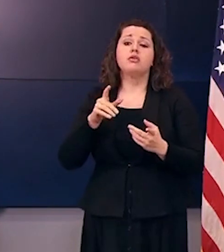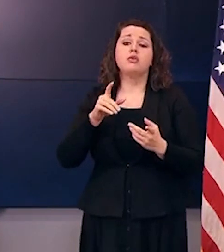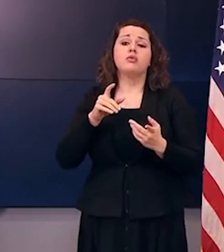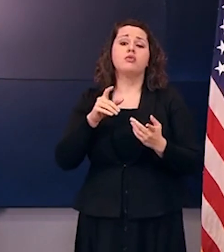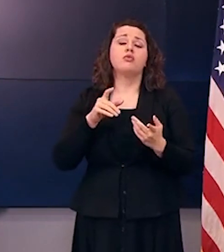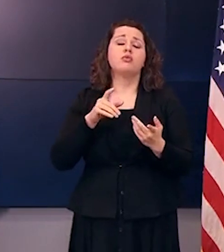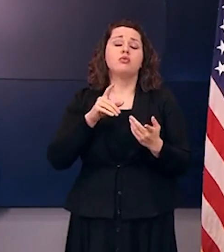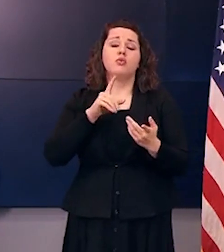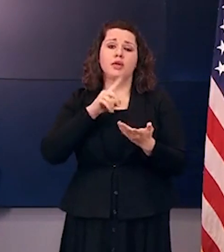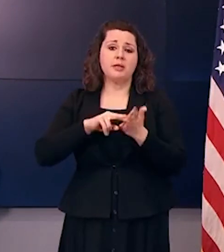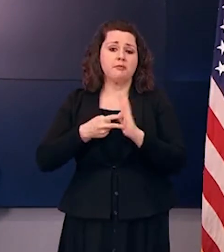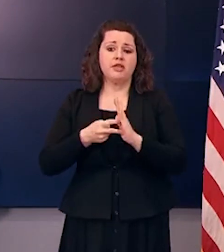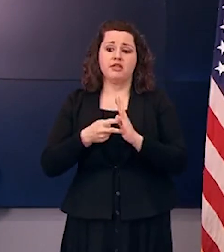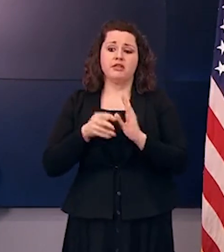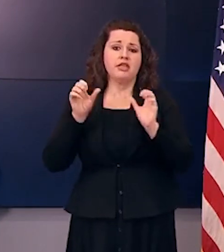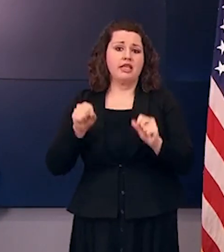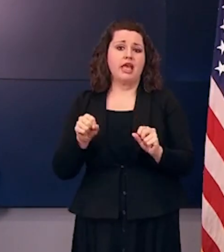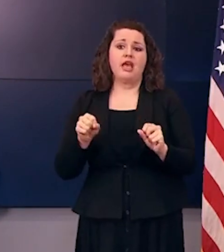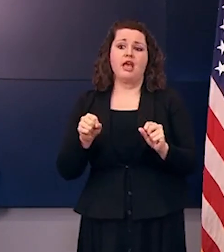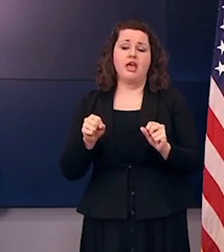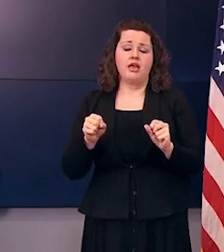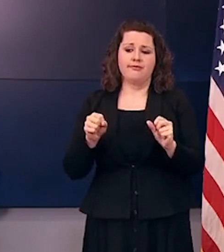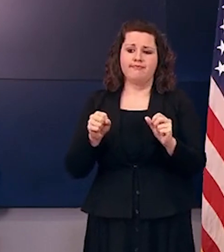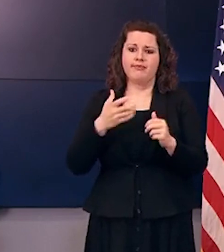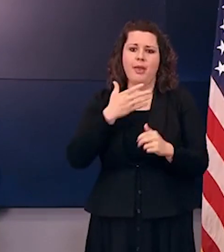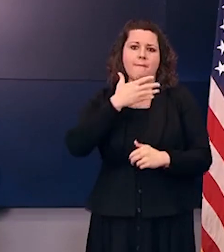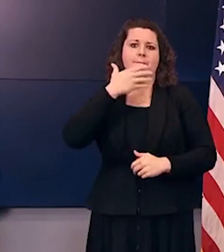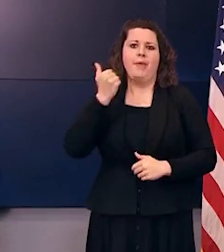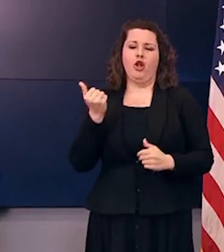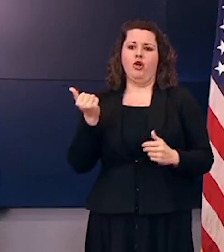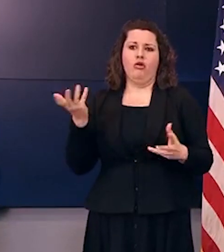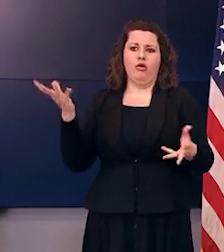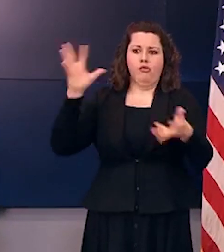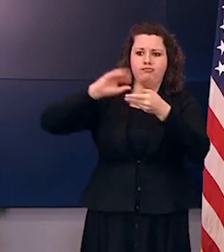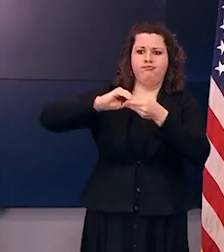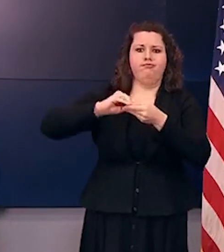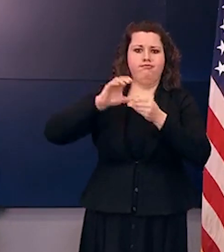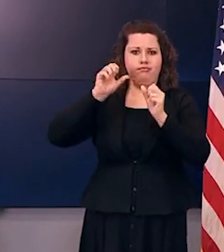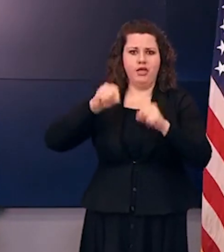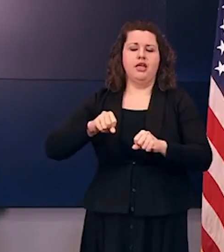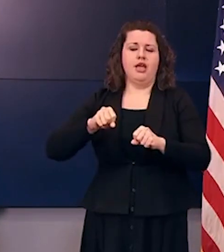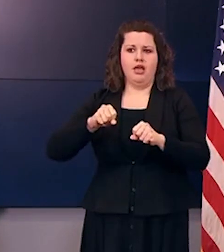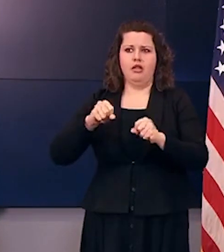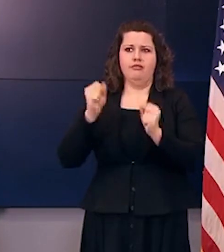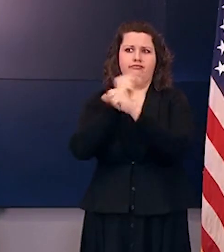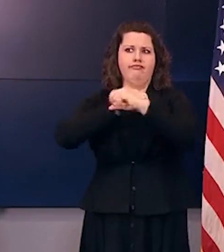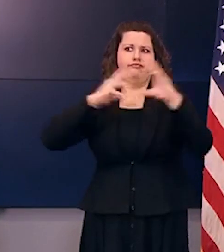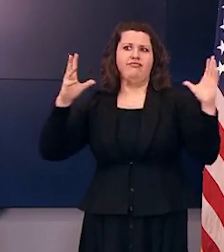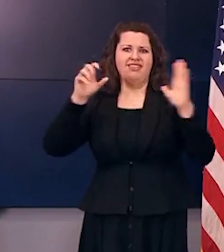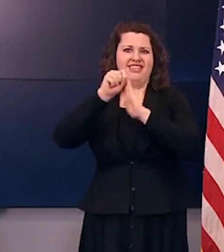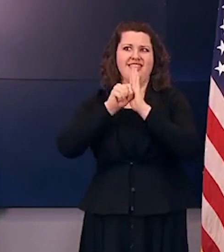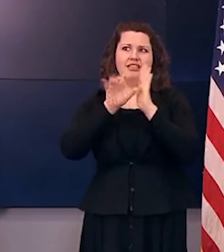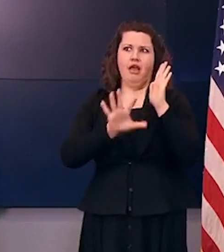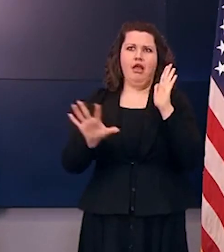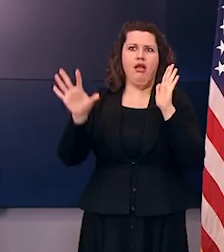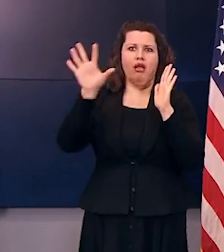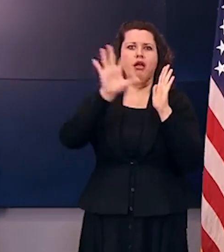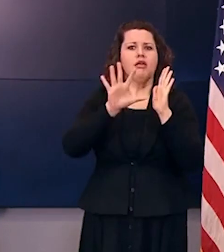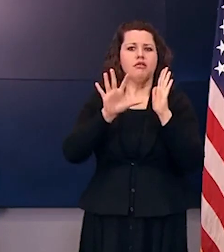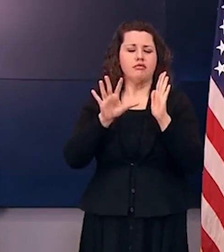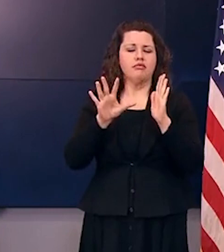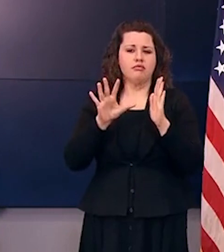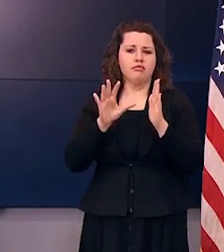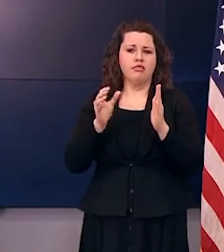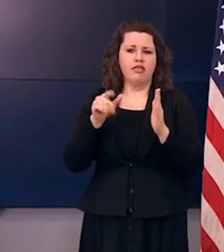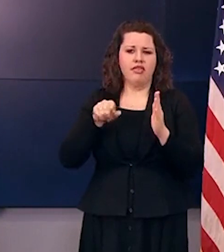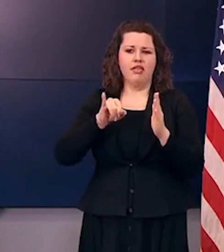to more comprehensively, I think, address and get an overview of the state based on Iowans going in and